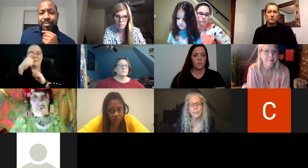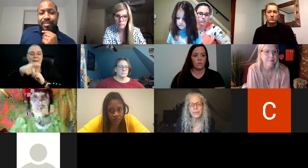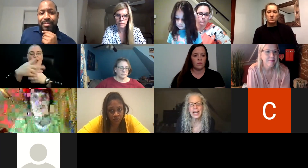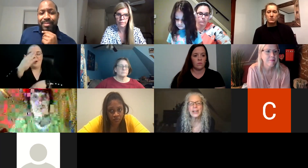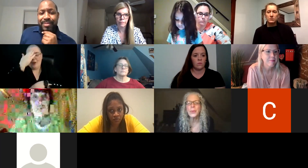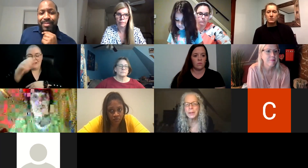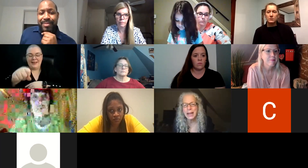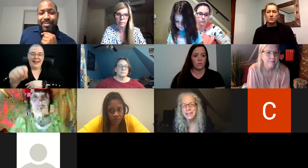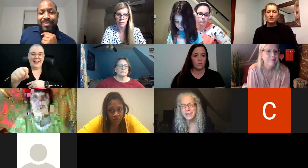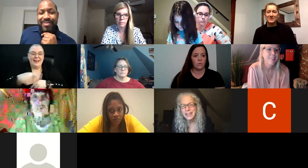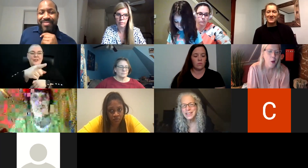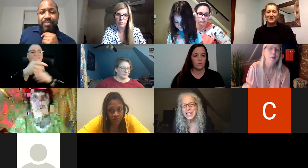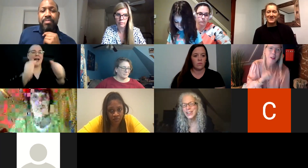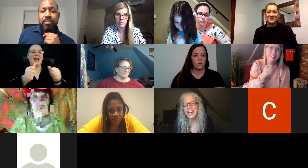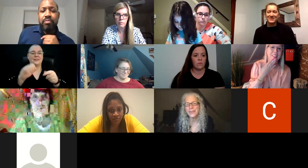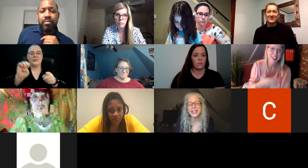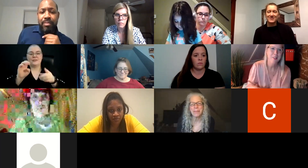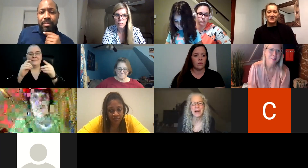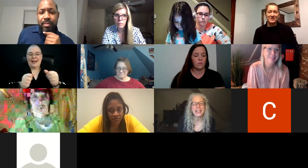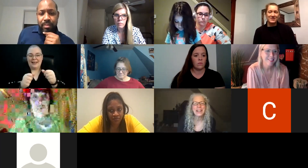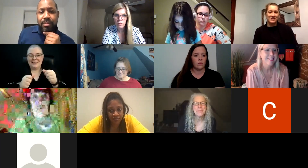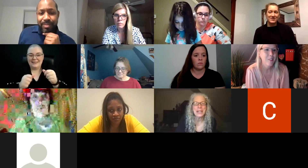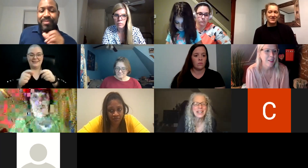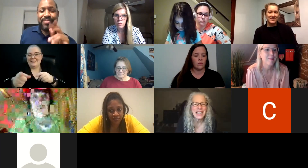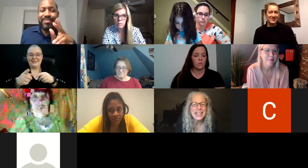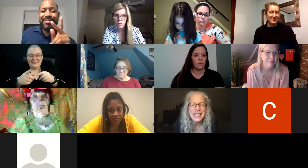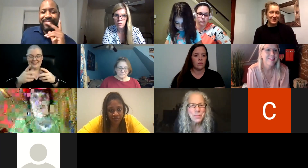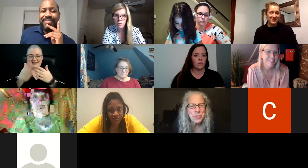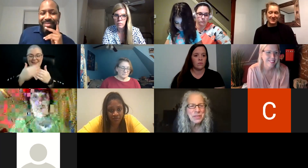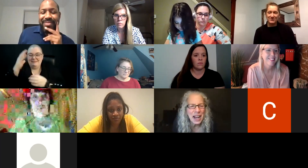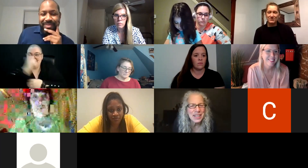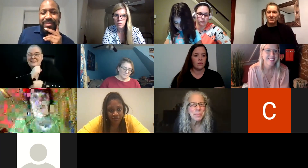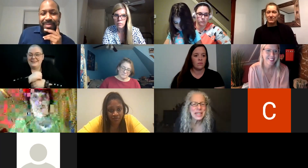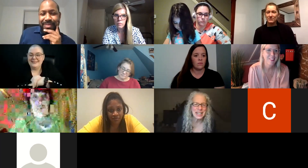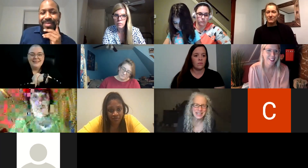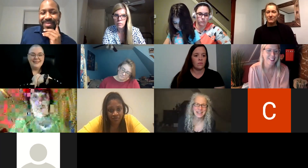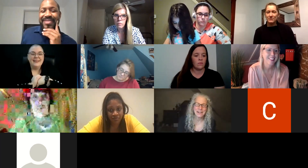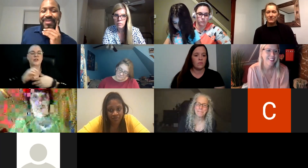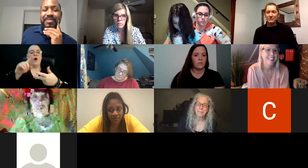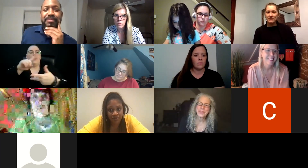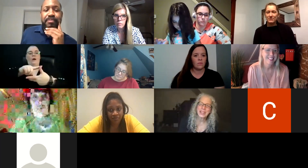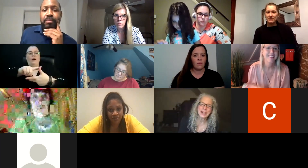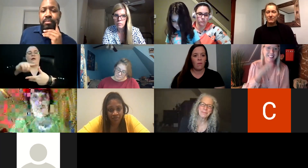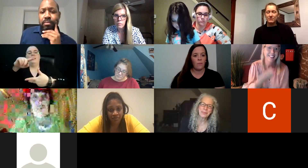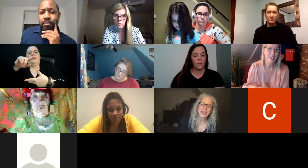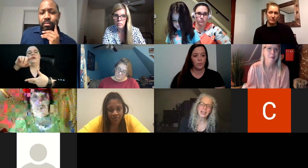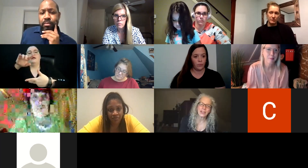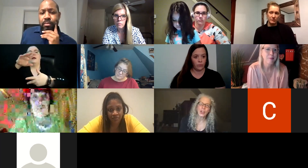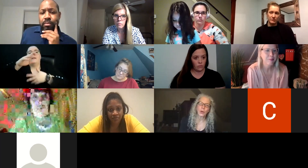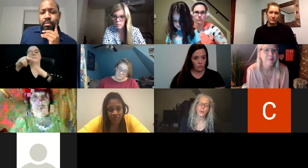I knew what he meant, because I could kind of read his mind, but yeah, he said it pretty fast, but yes. Yep. So the